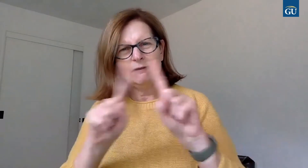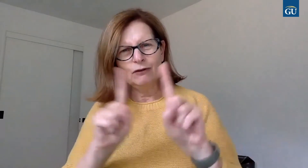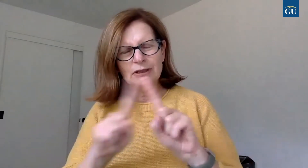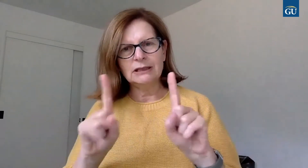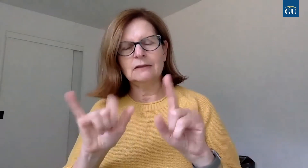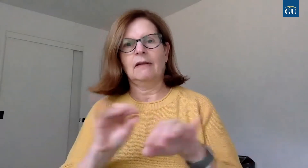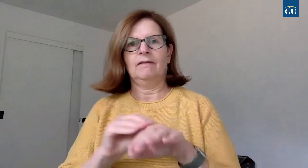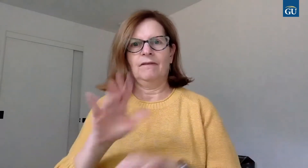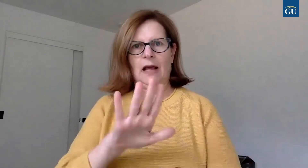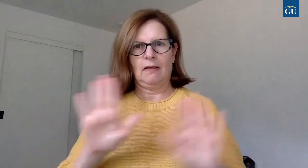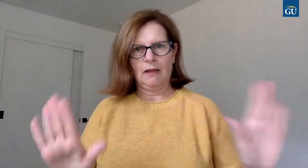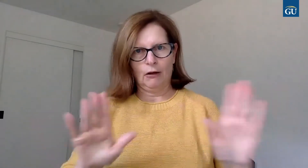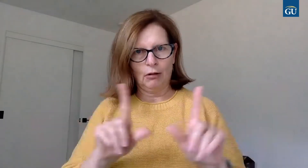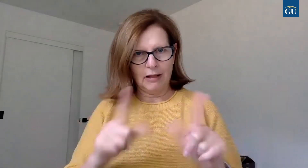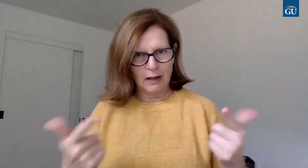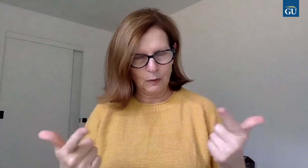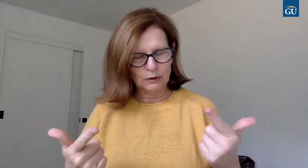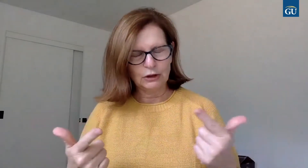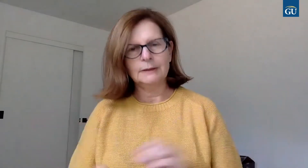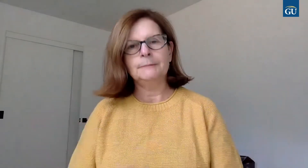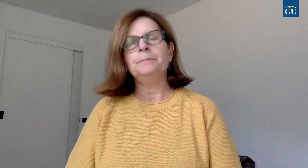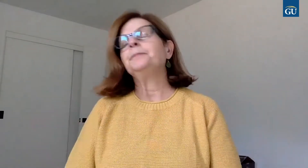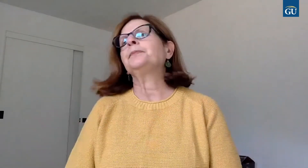affect their languages.